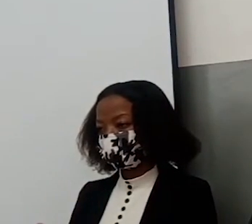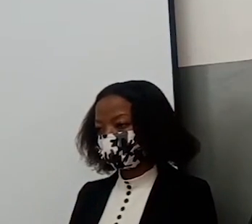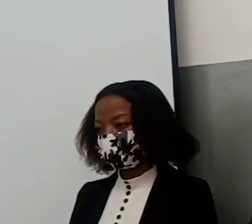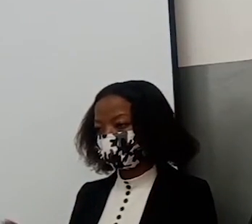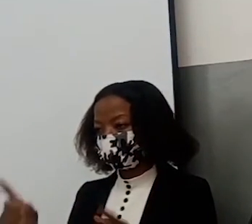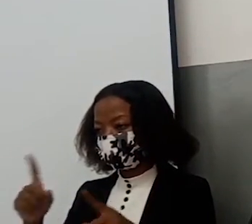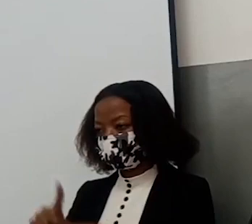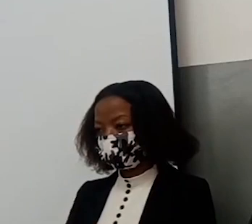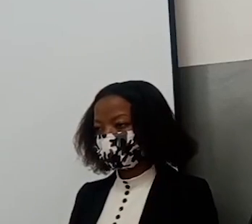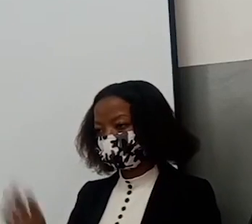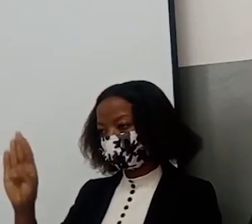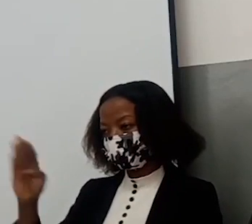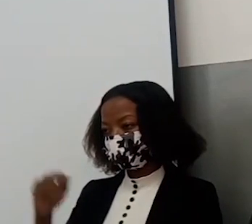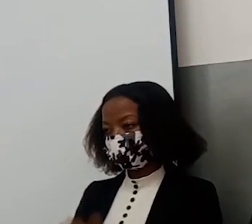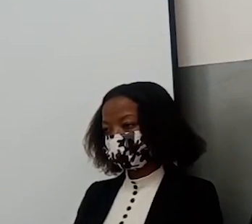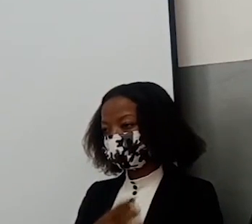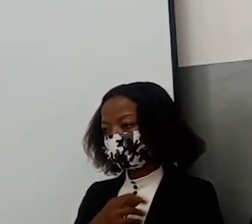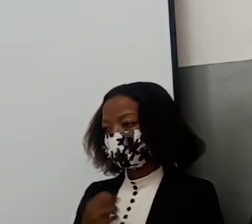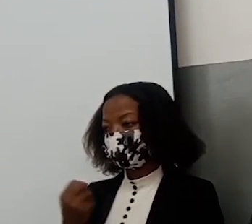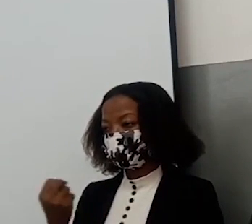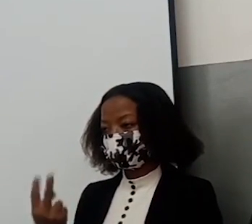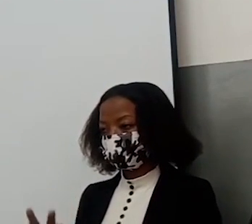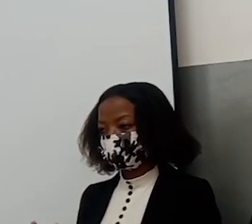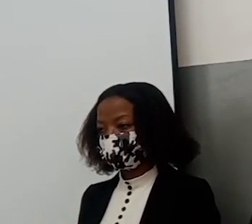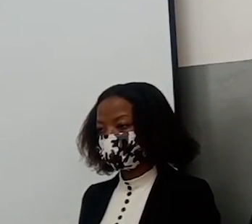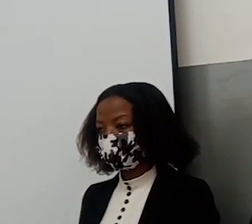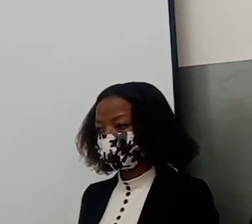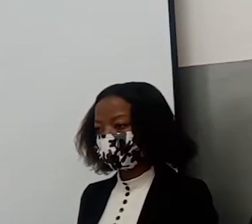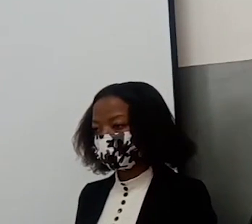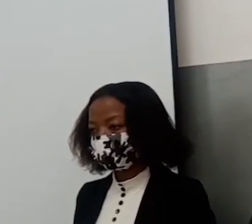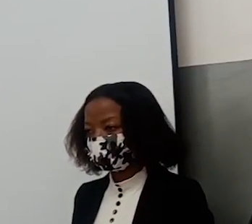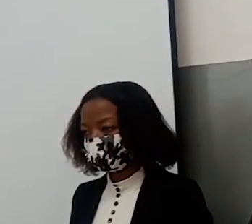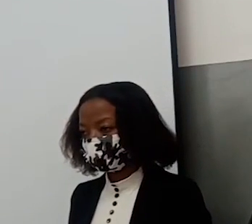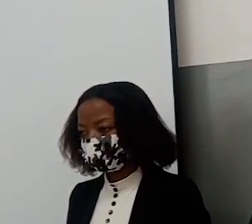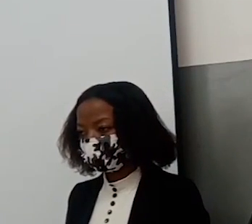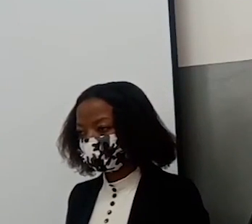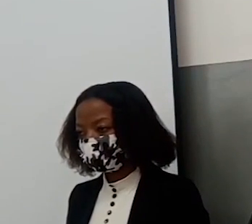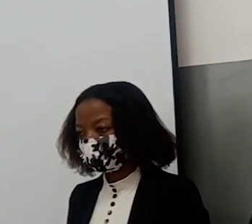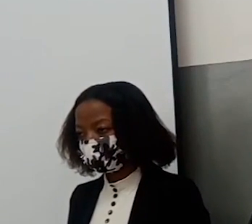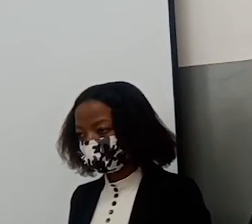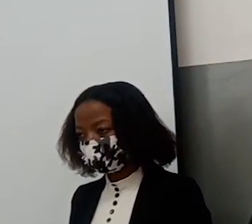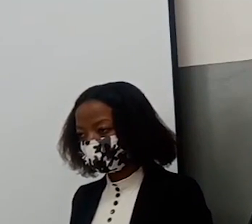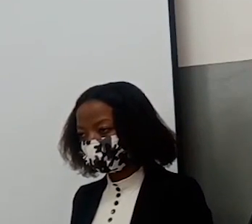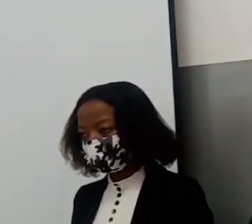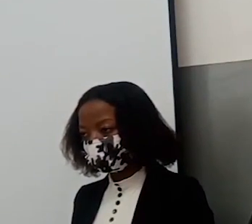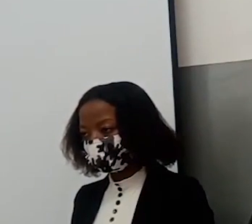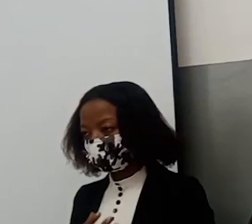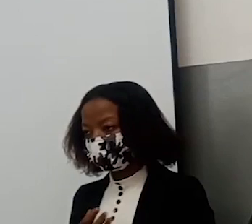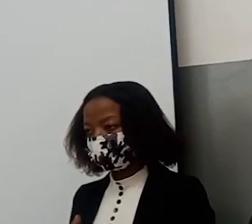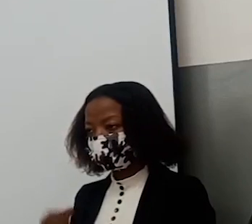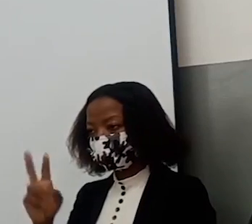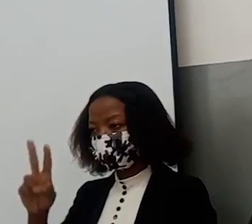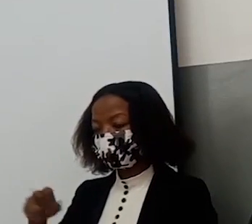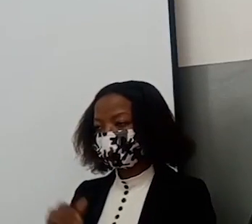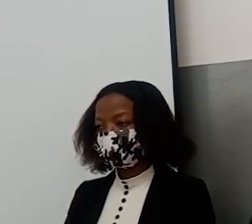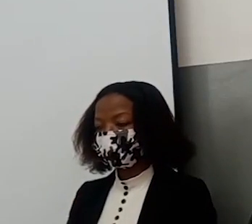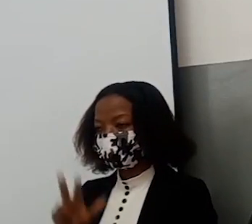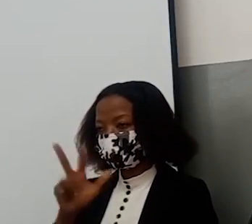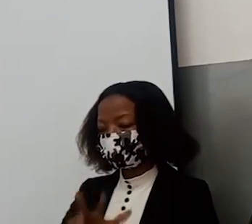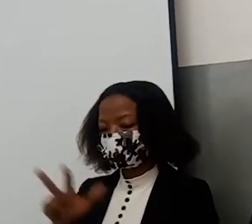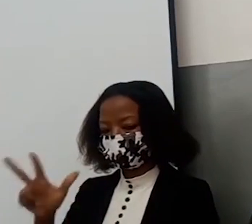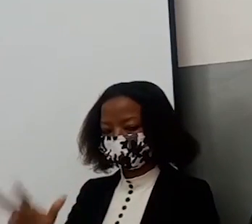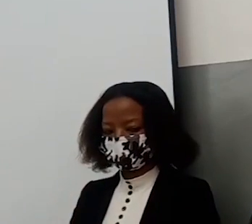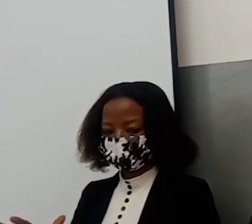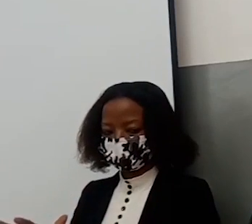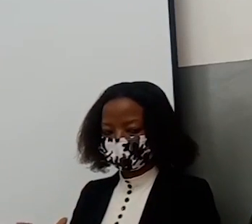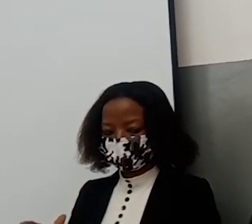had 412. And we also have 233 cases